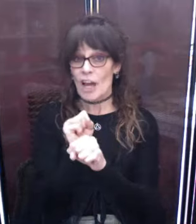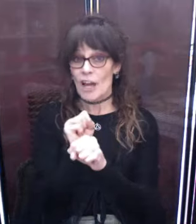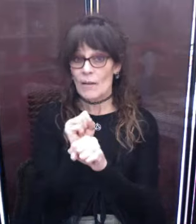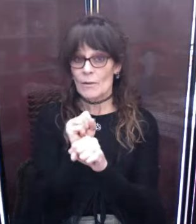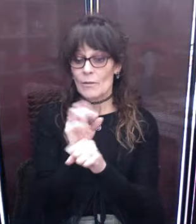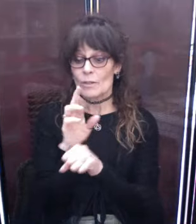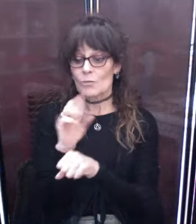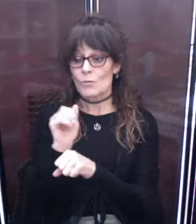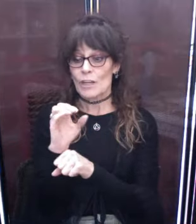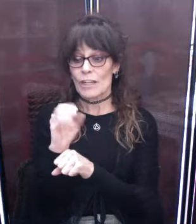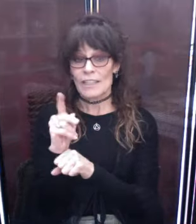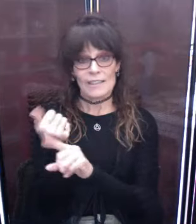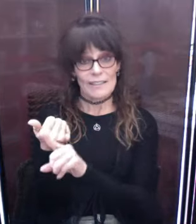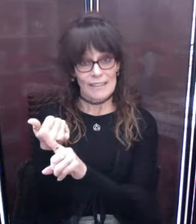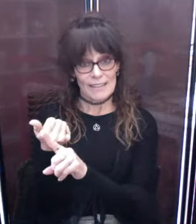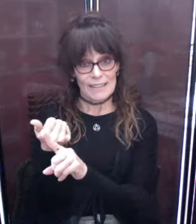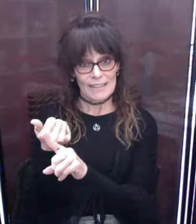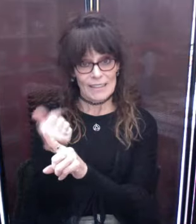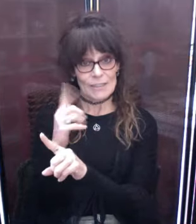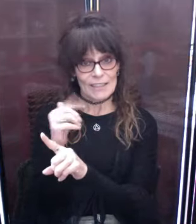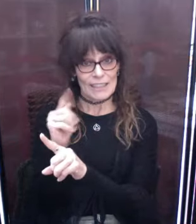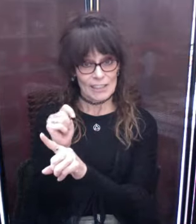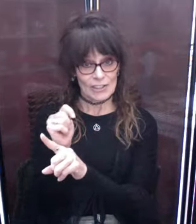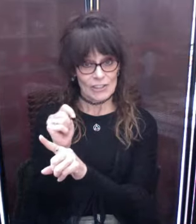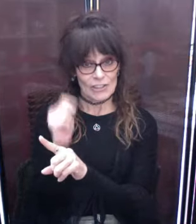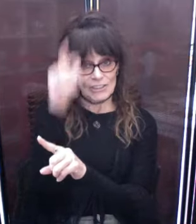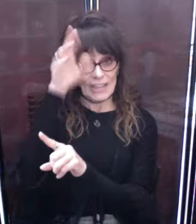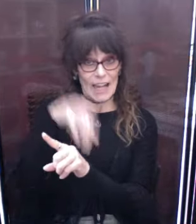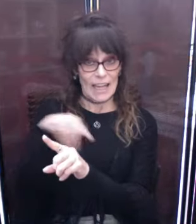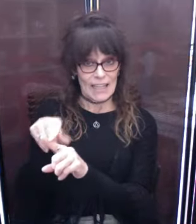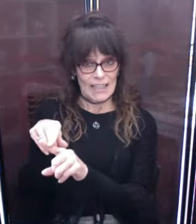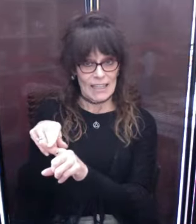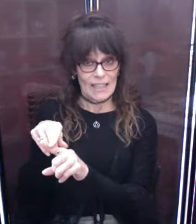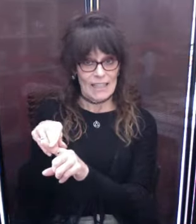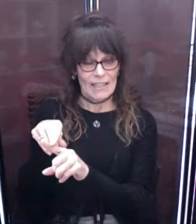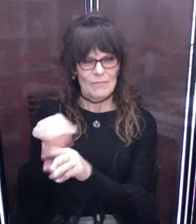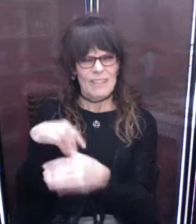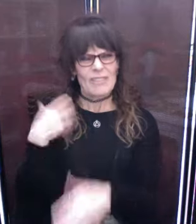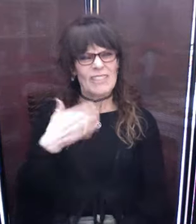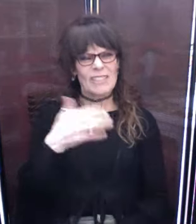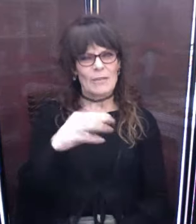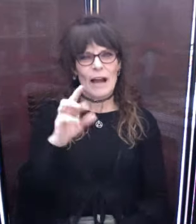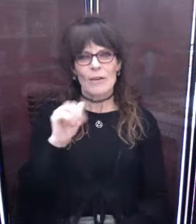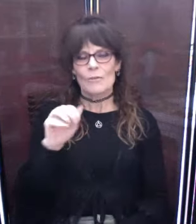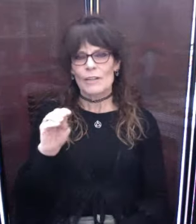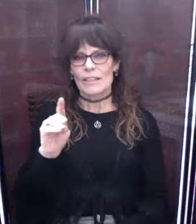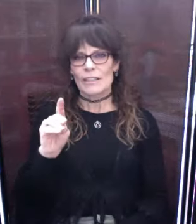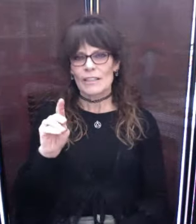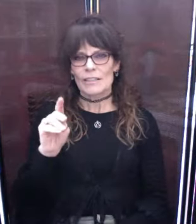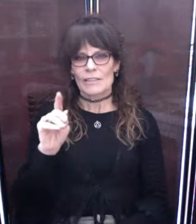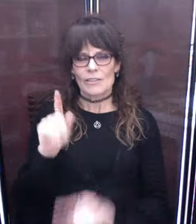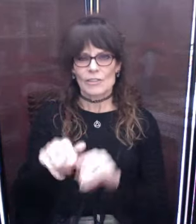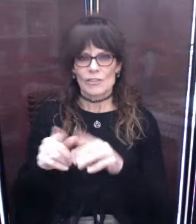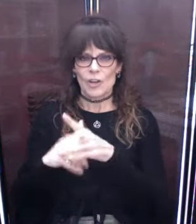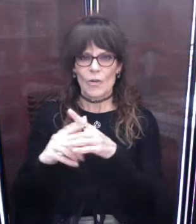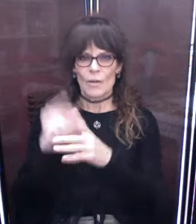the literature guy, but every once in a while Rick couldn't get there early enough. So if I got there before Rick,